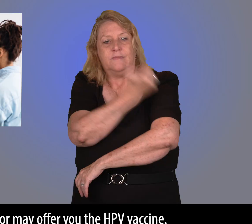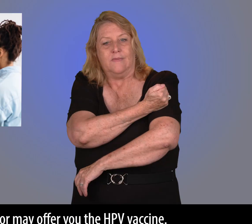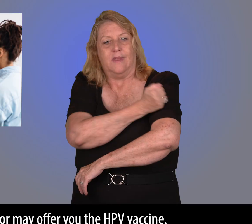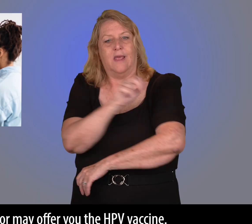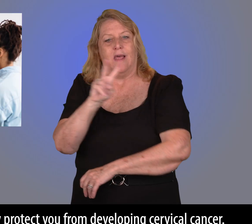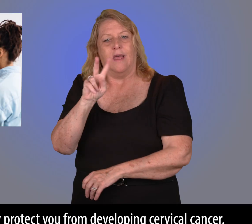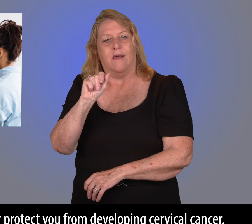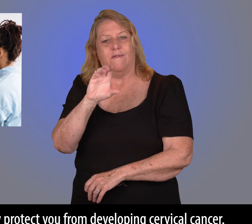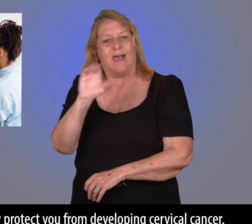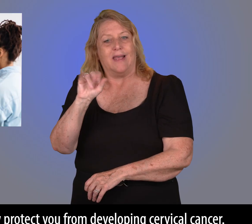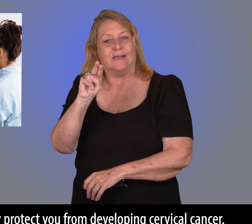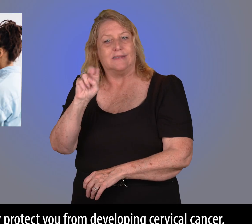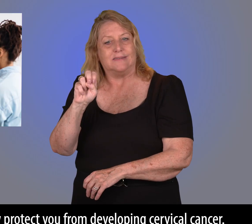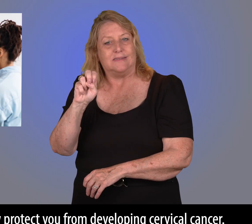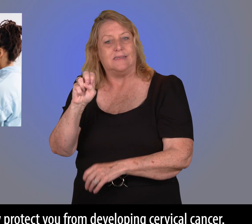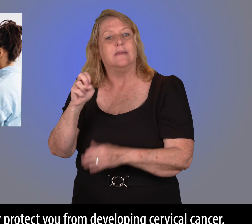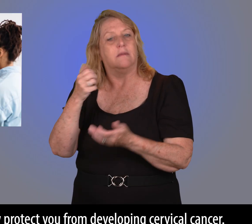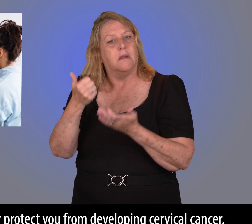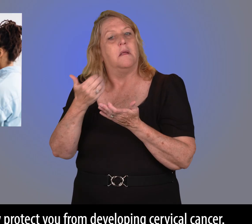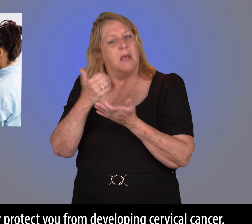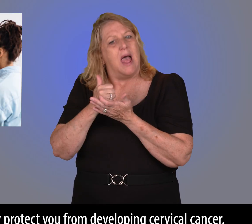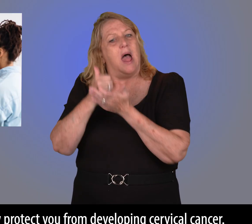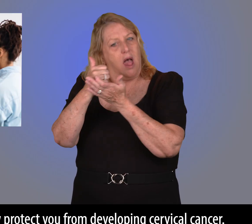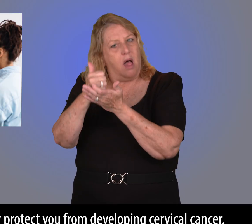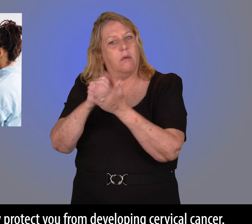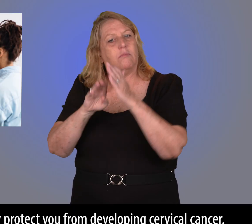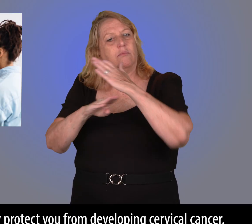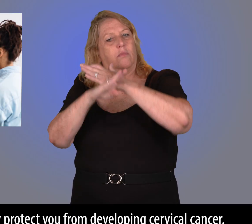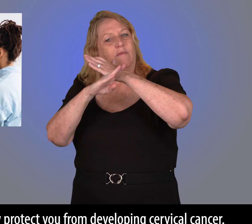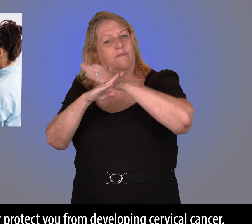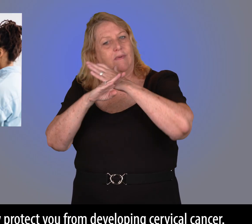Getting this vaccine may help protect you from developing cervical cancer.